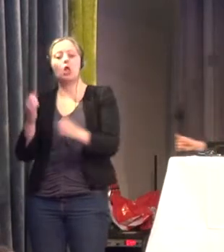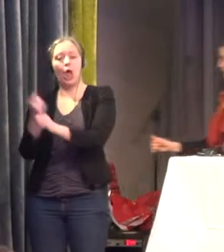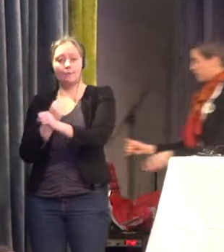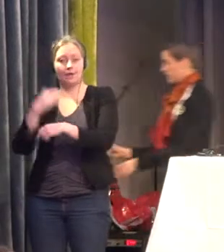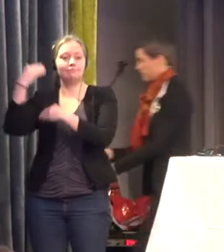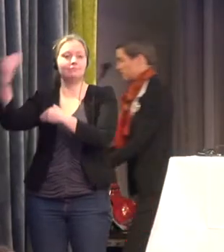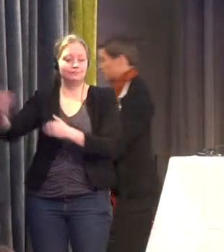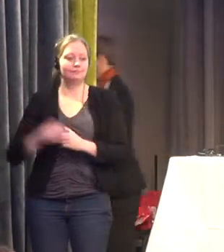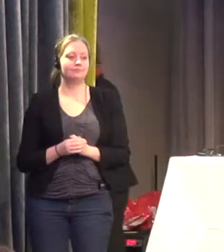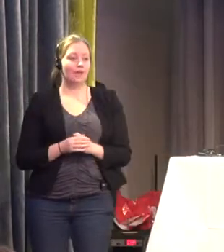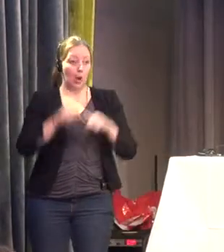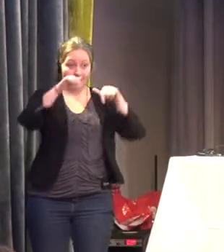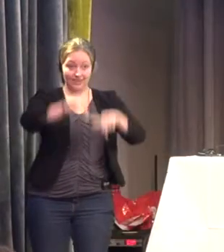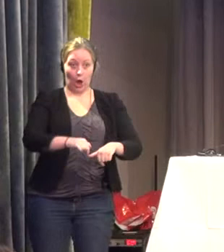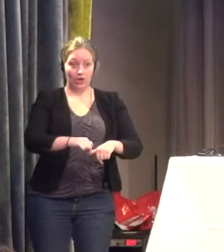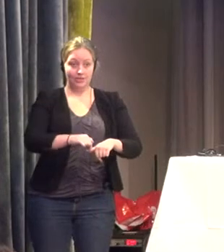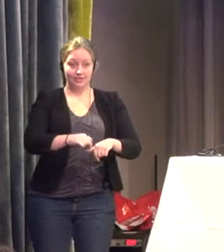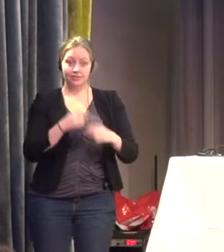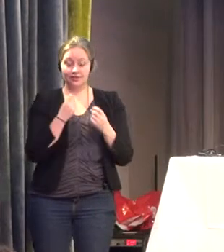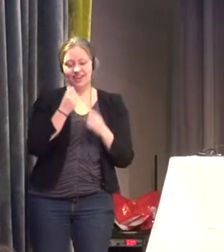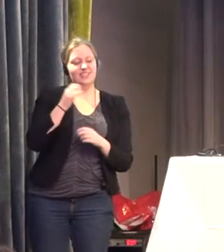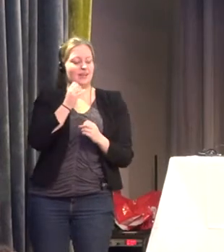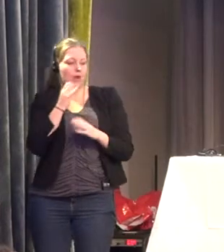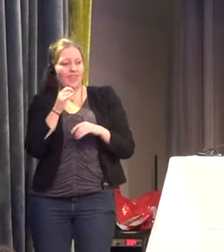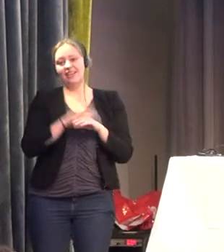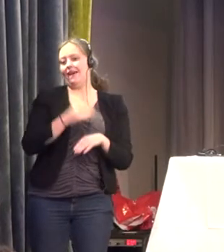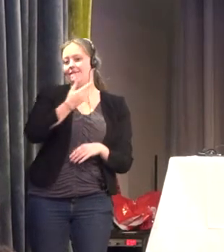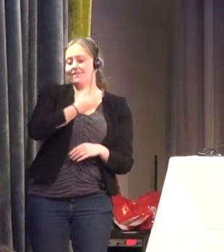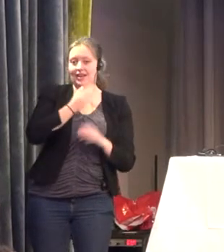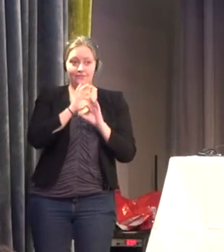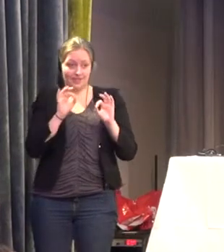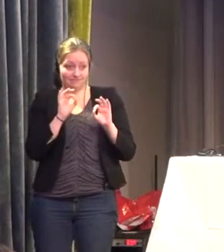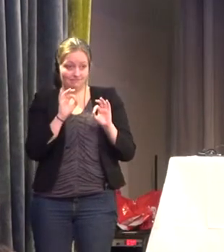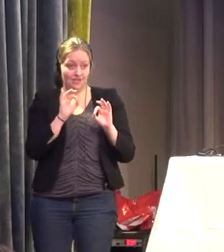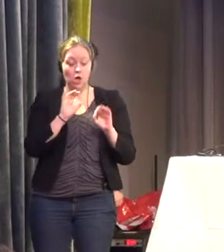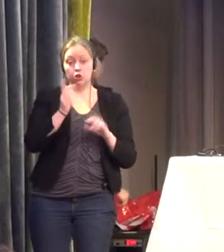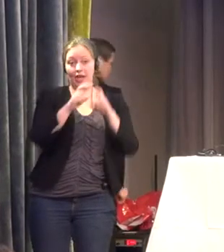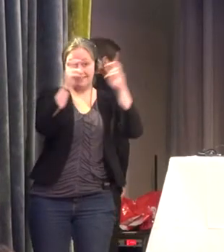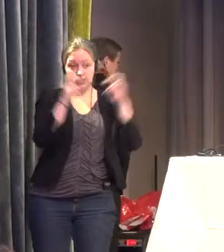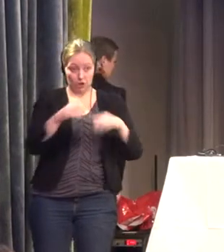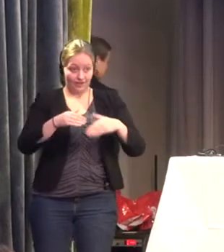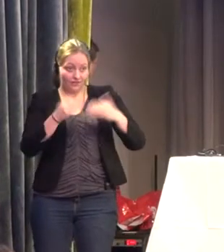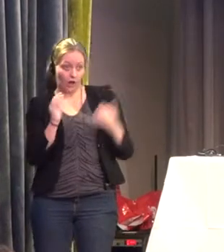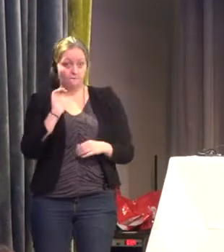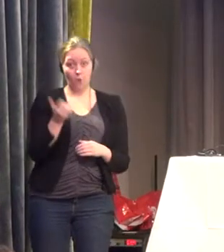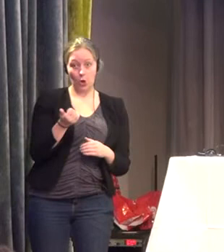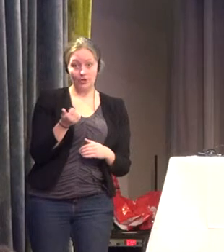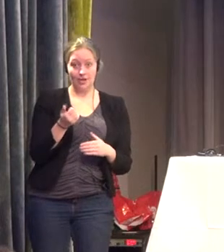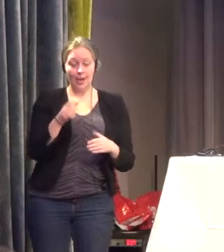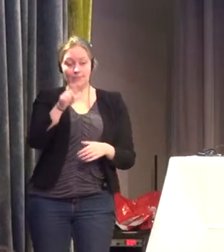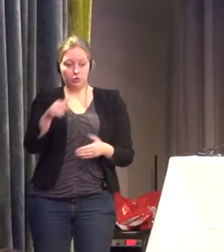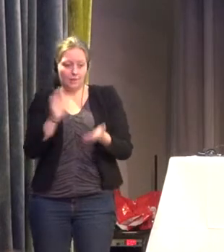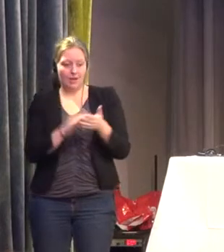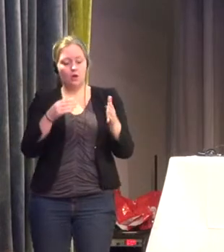Today we're going to talk, appropriately enough, on International Disability Day about the Convention on the Rights of Persons with Disabilities, CRPD.